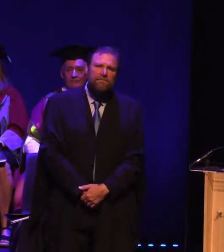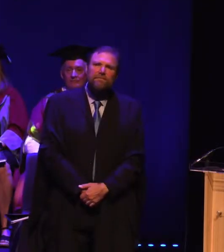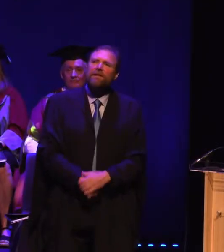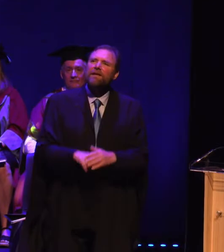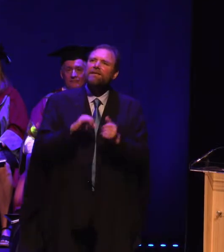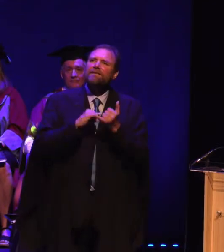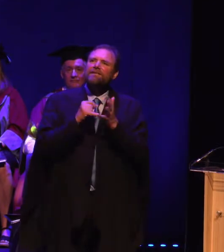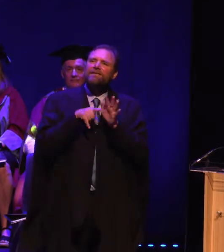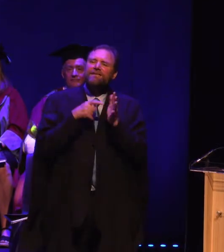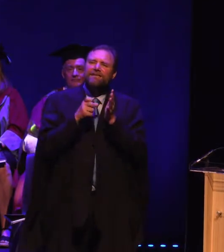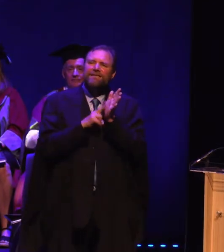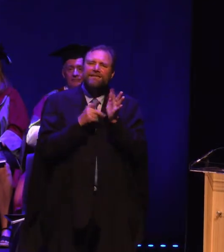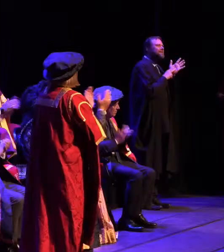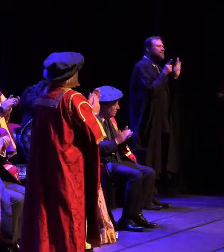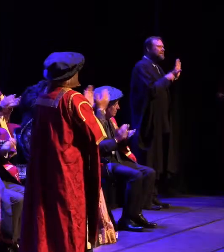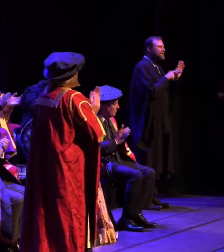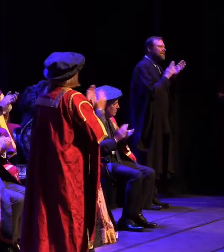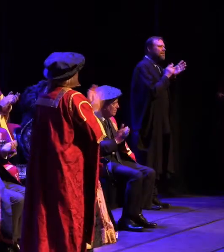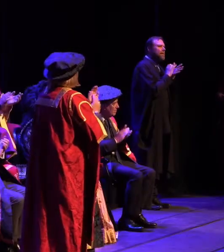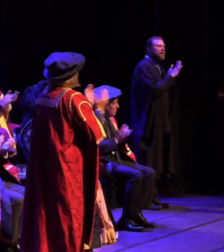Sydney March.